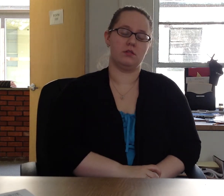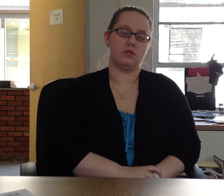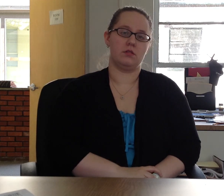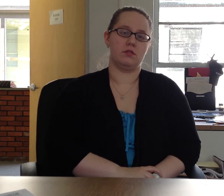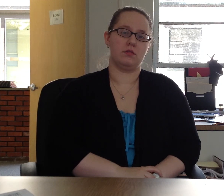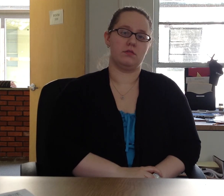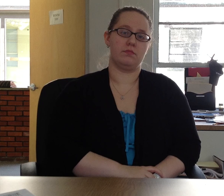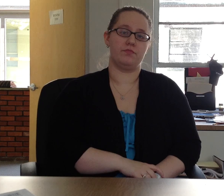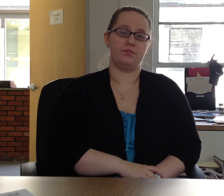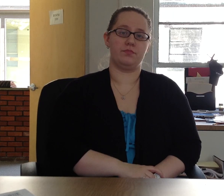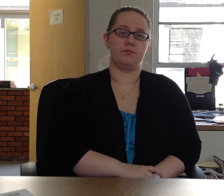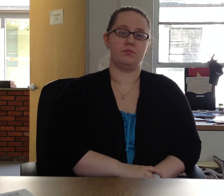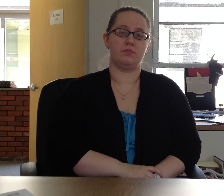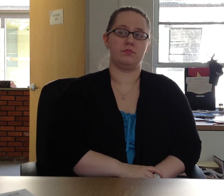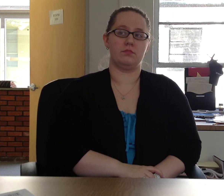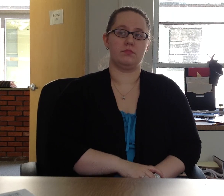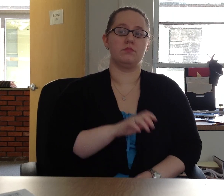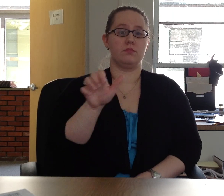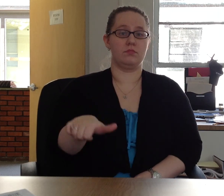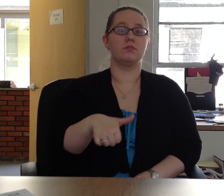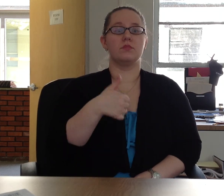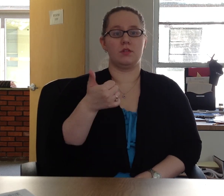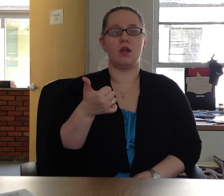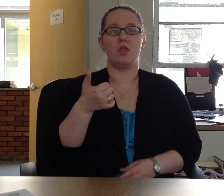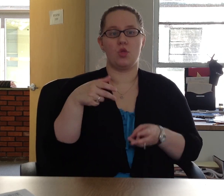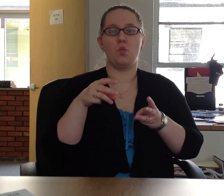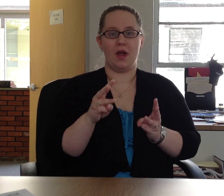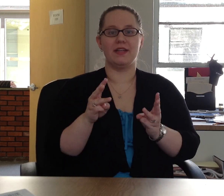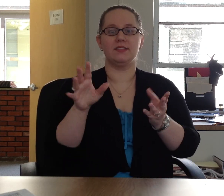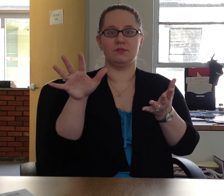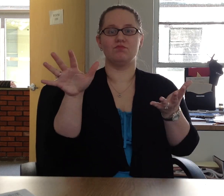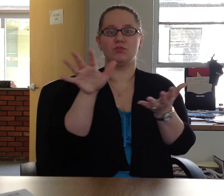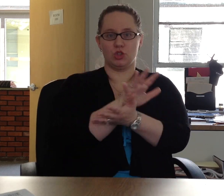Other methods of destruction.